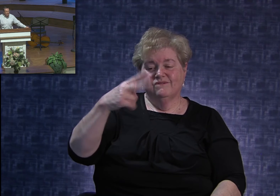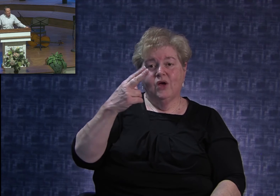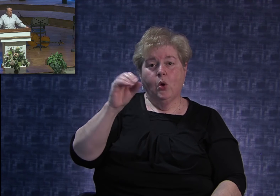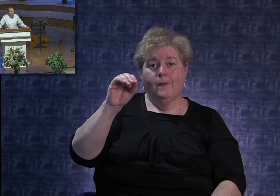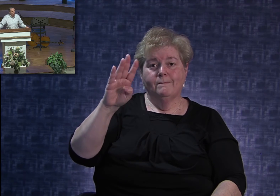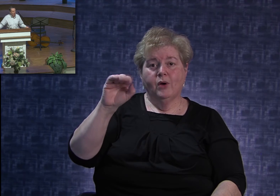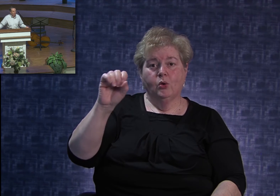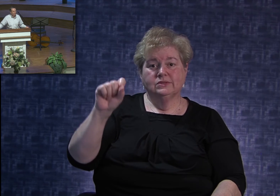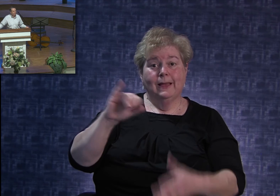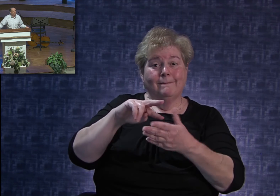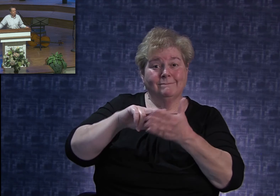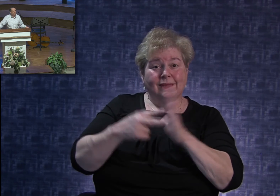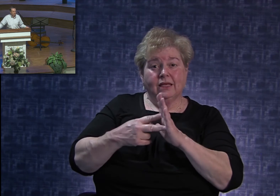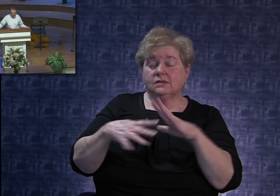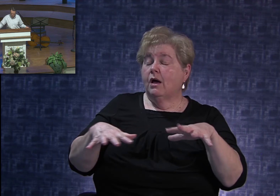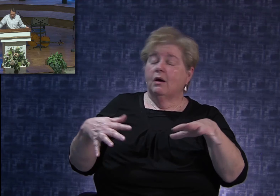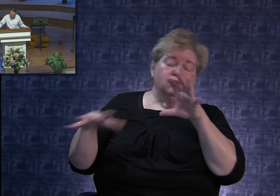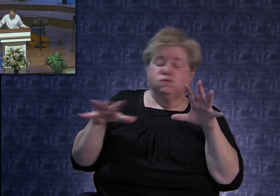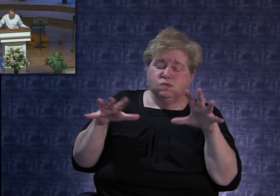literally means terror.